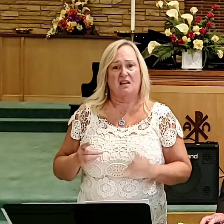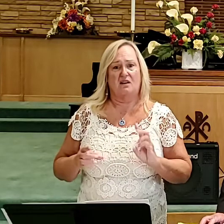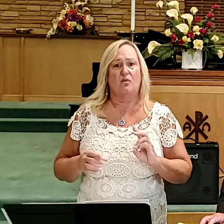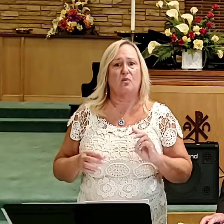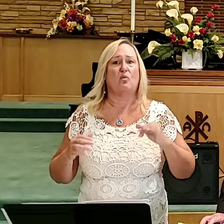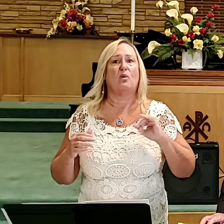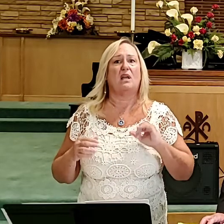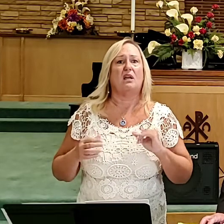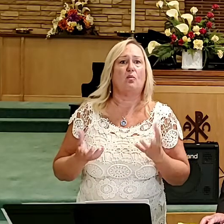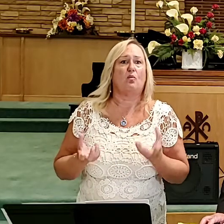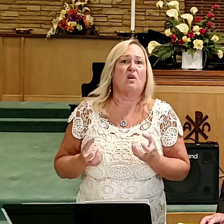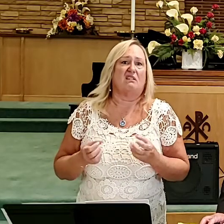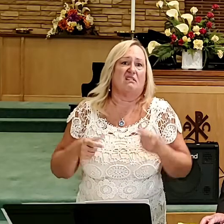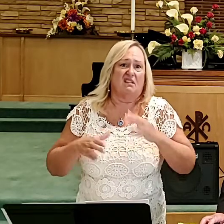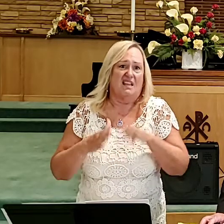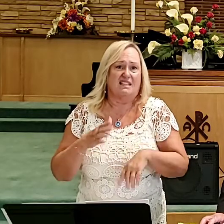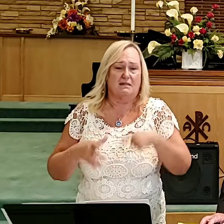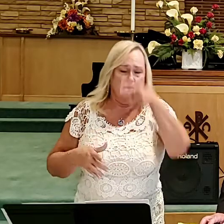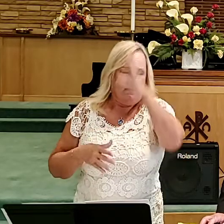less than God hopes.